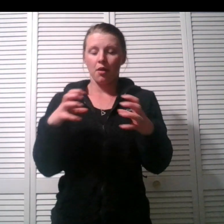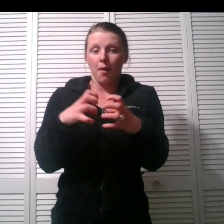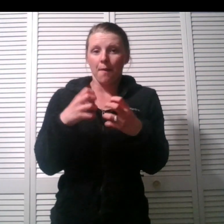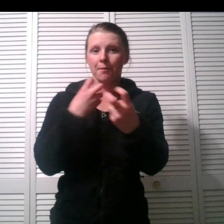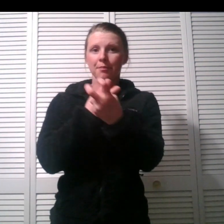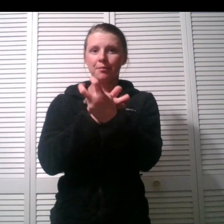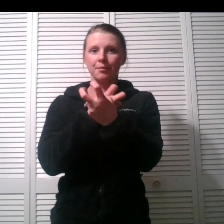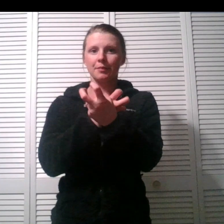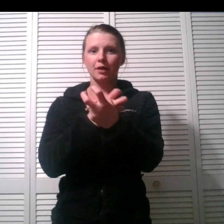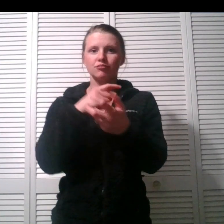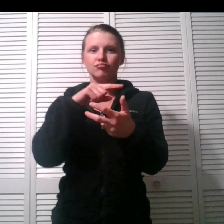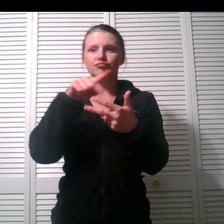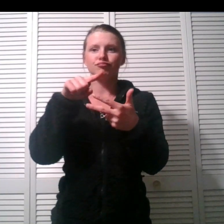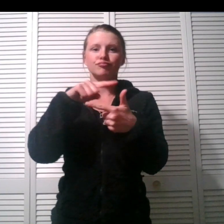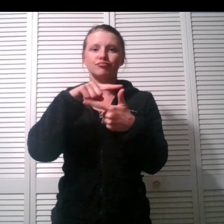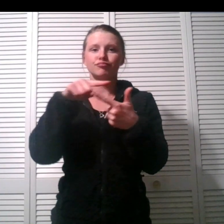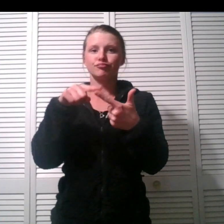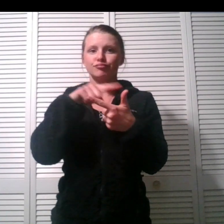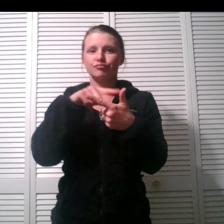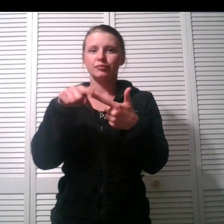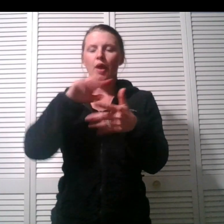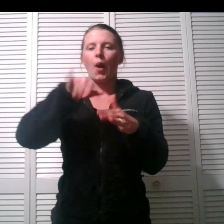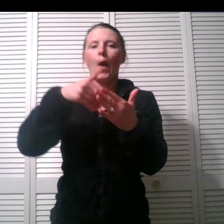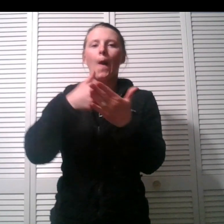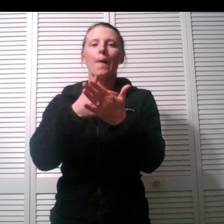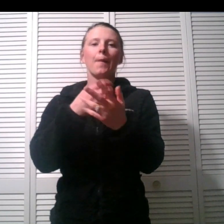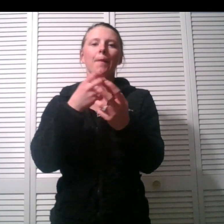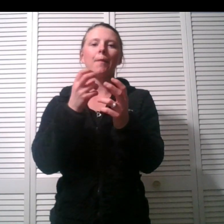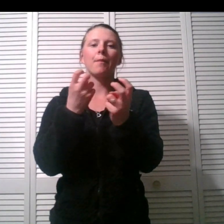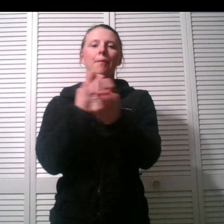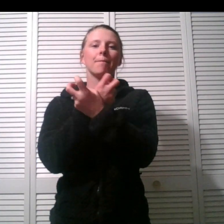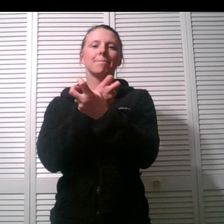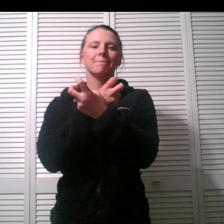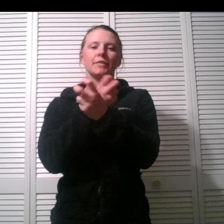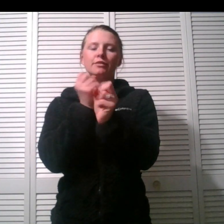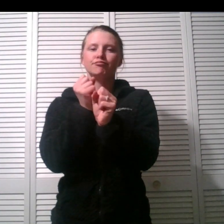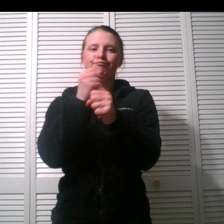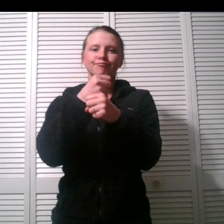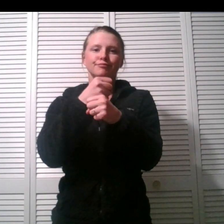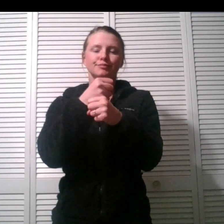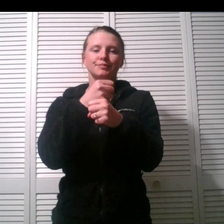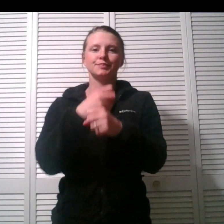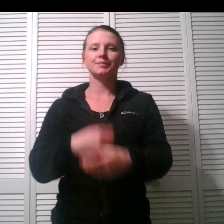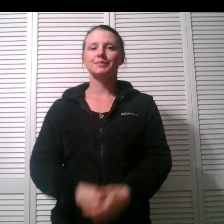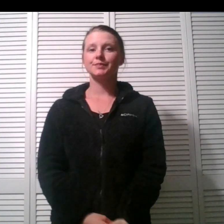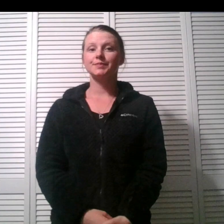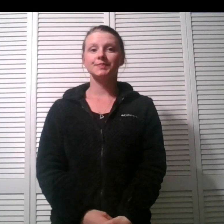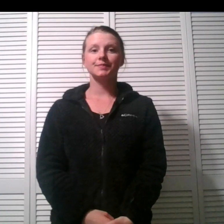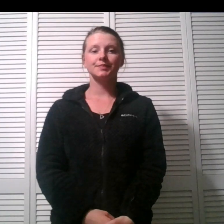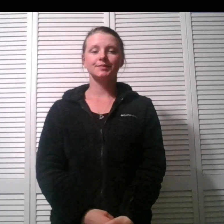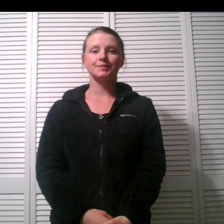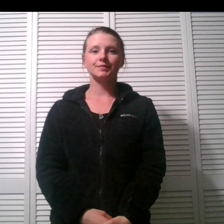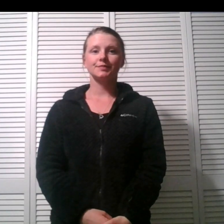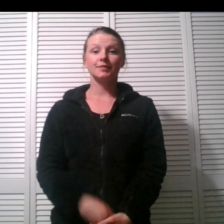The bones of the skeletal system are made up of several different types of tissue.